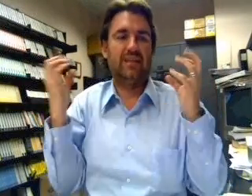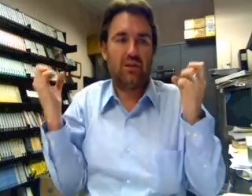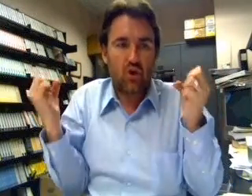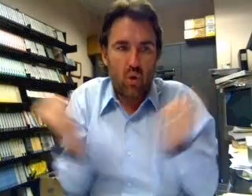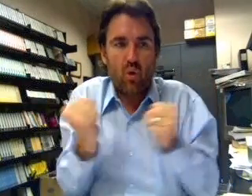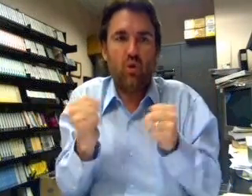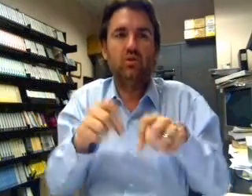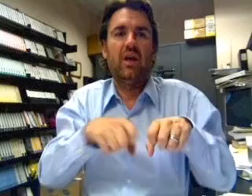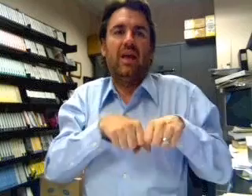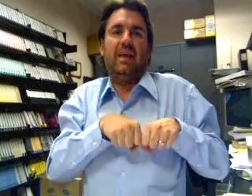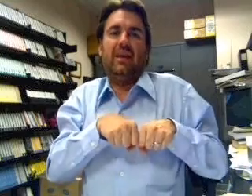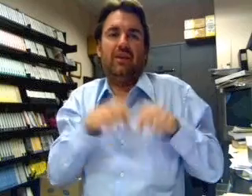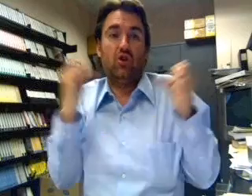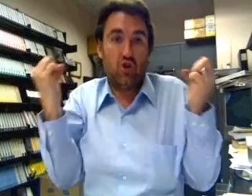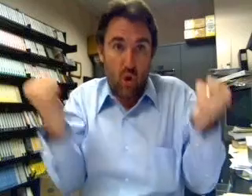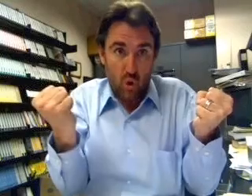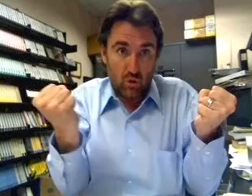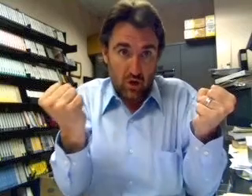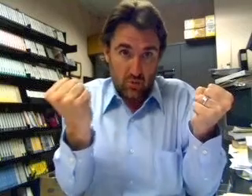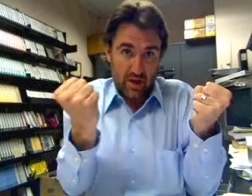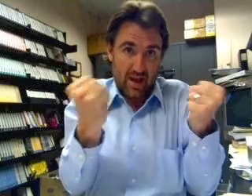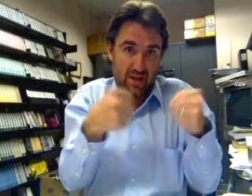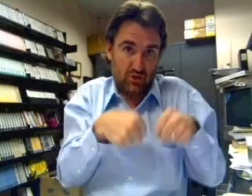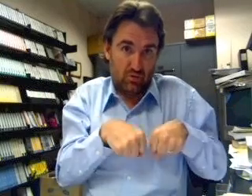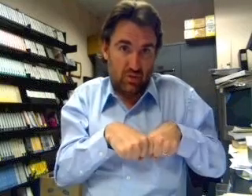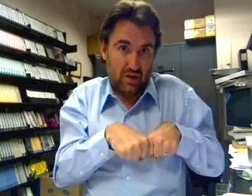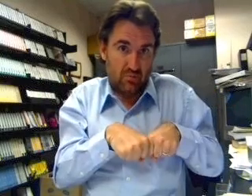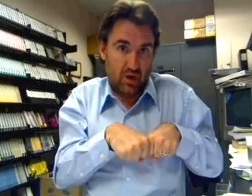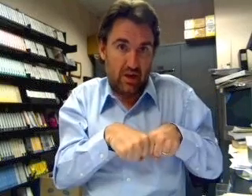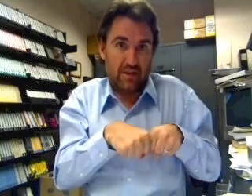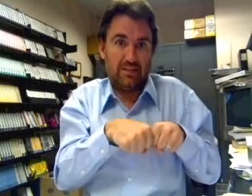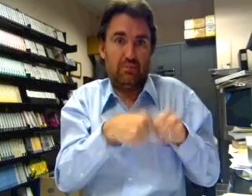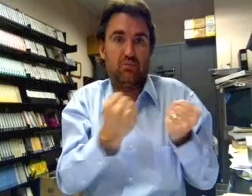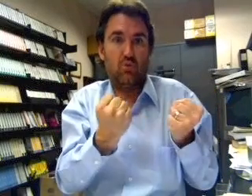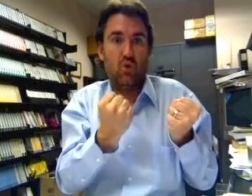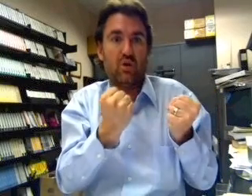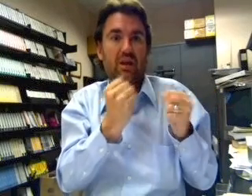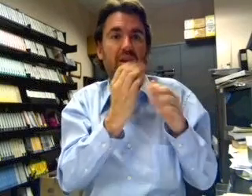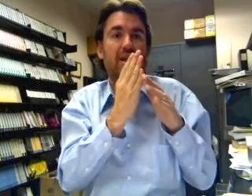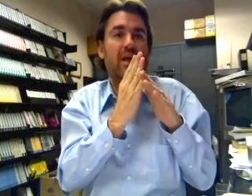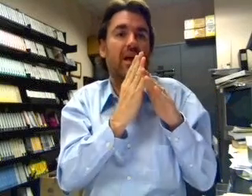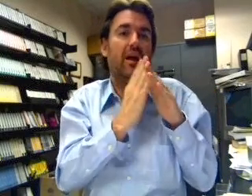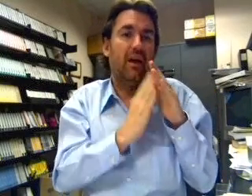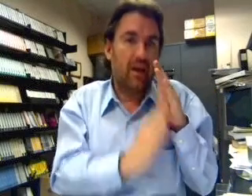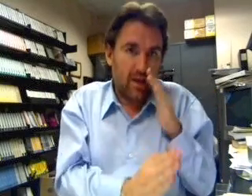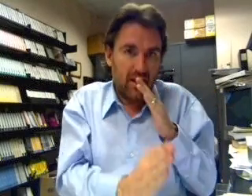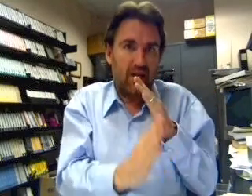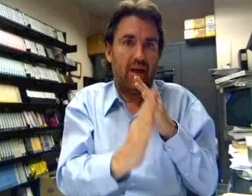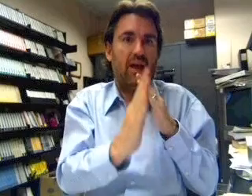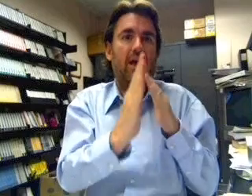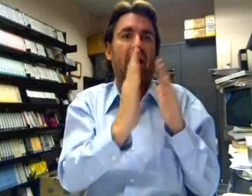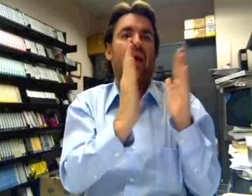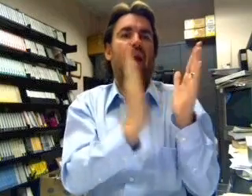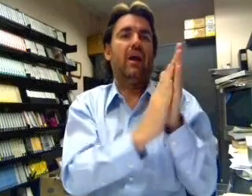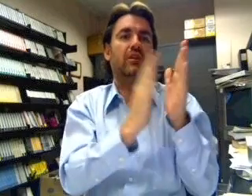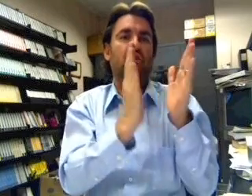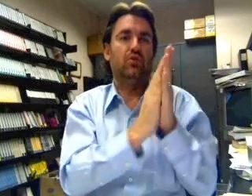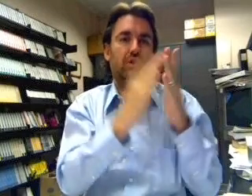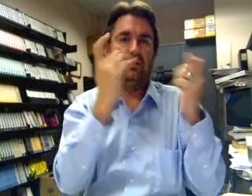a cold already has you ready to break. It's a broken hallelujah.